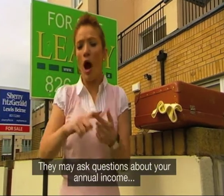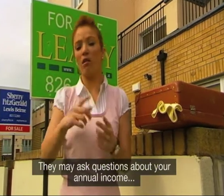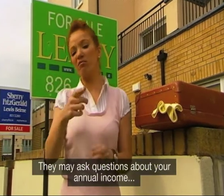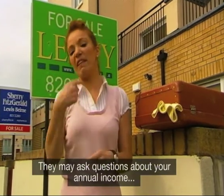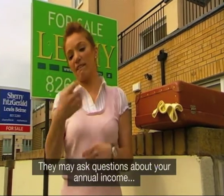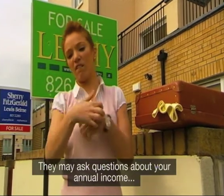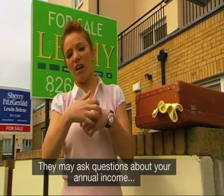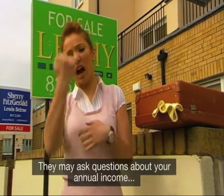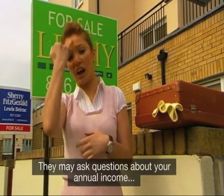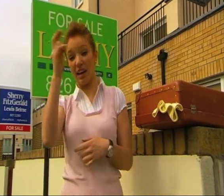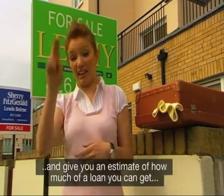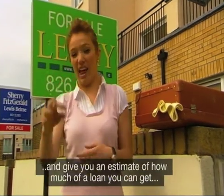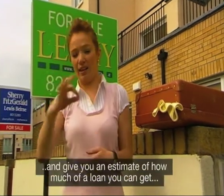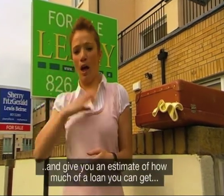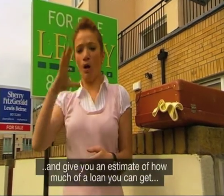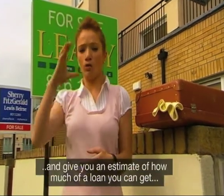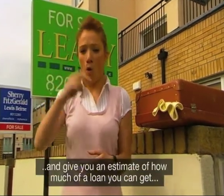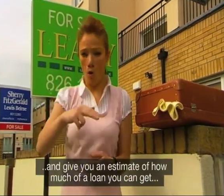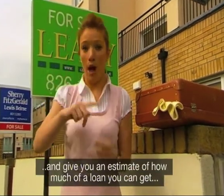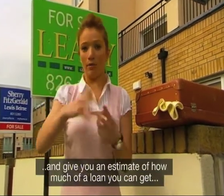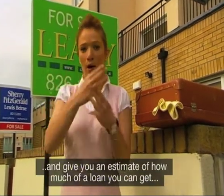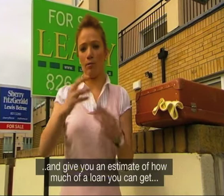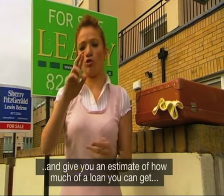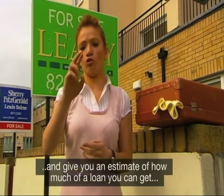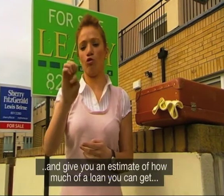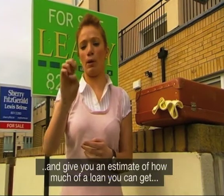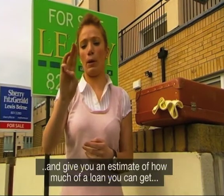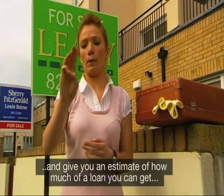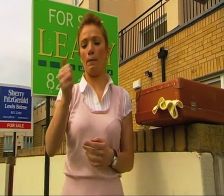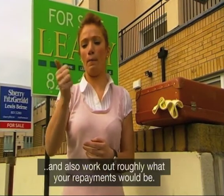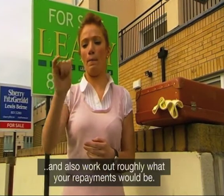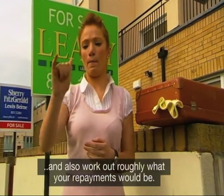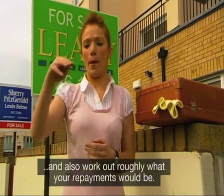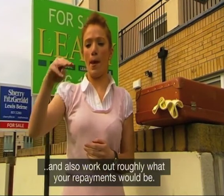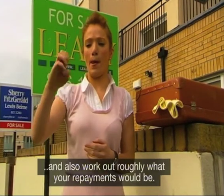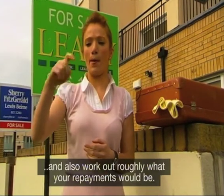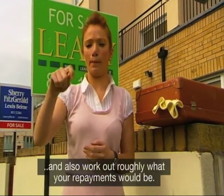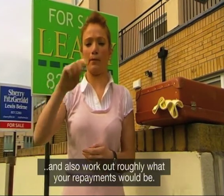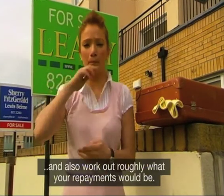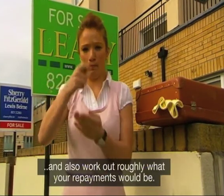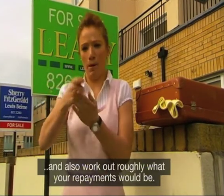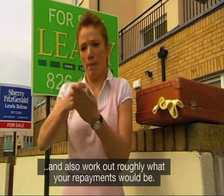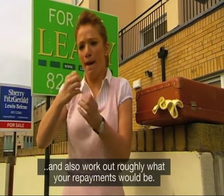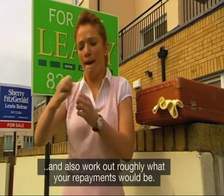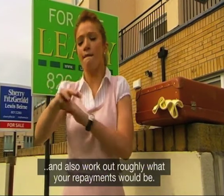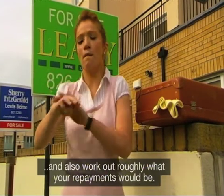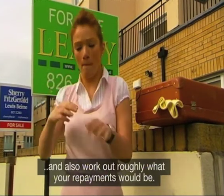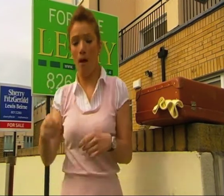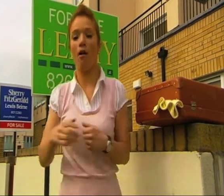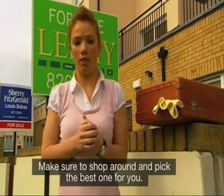your annual income and give you an estimate of how much loan you can get and also work out roughly what your repayments would be. Make sure to